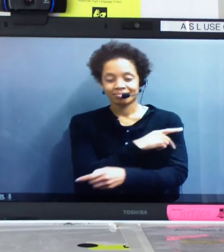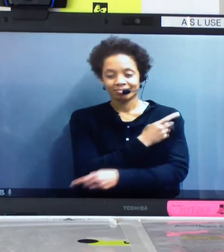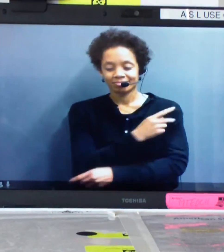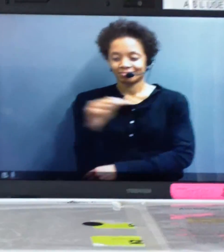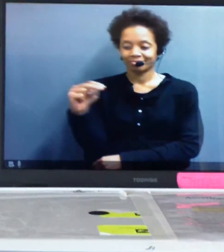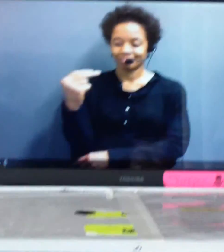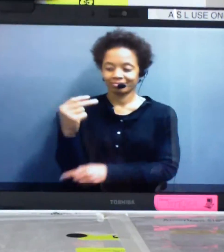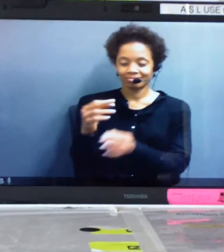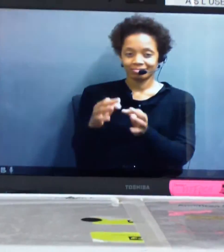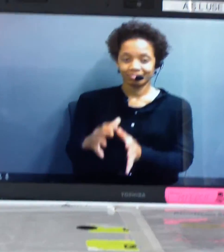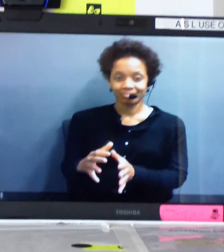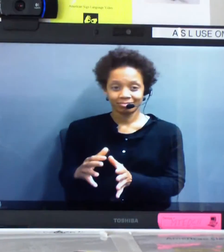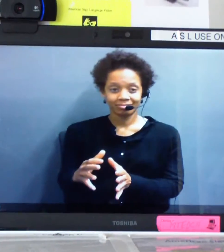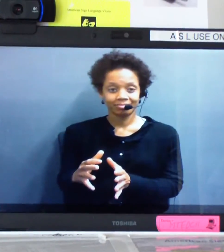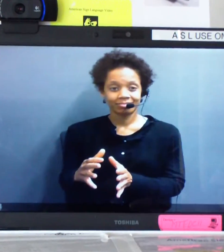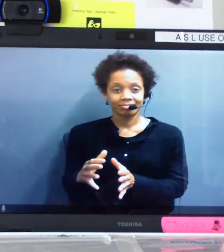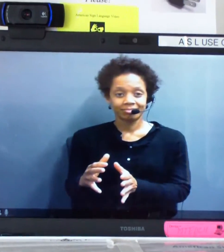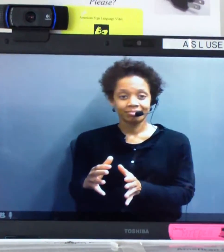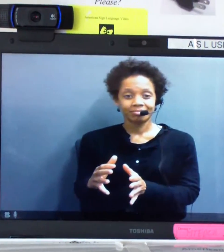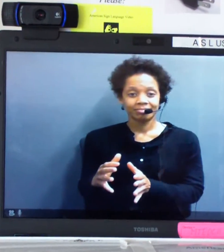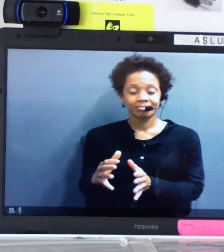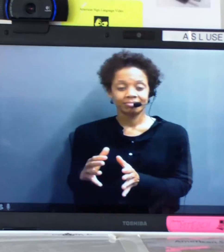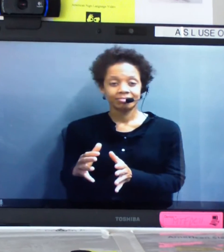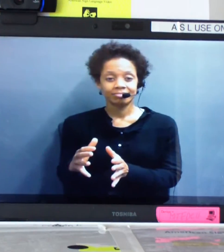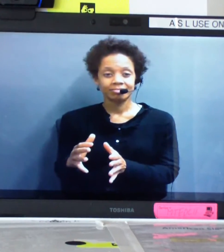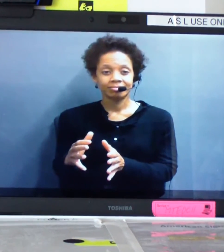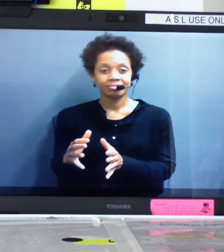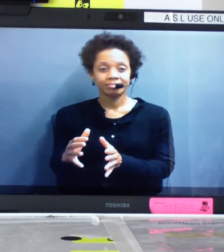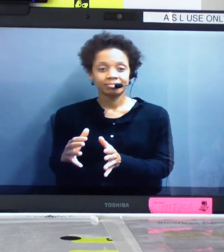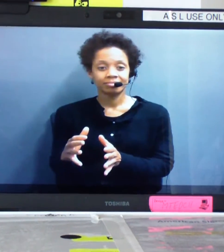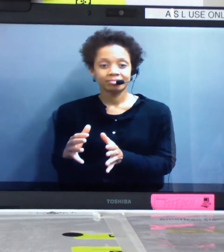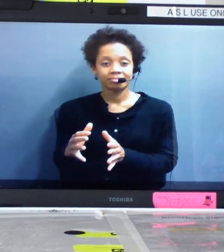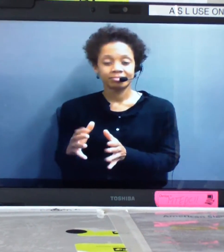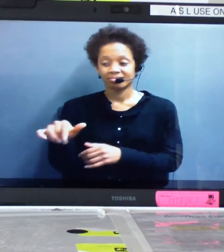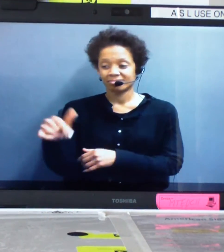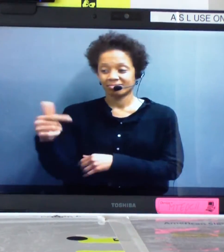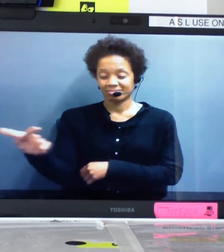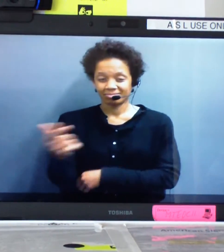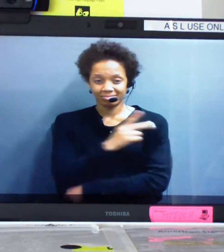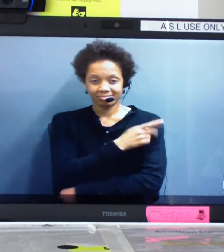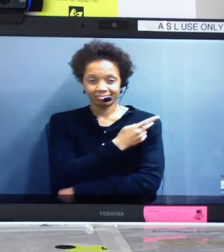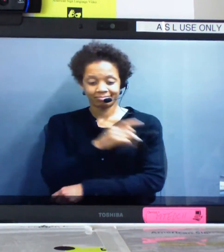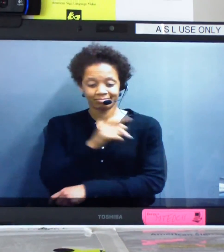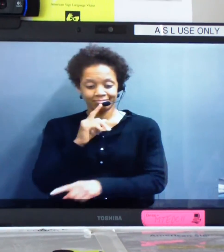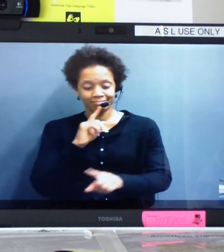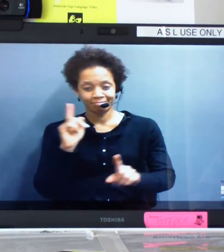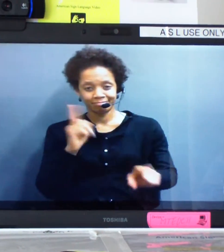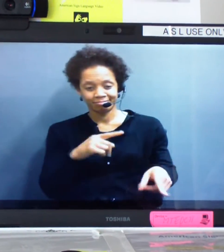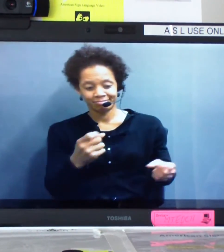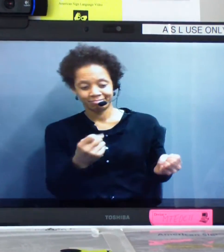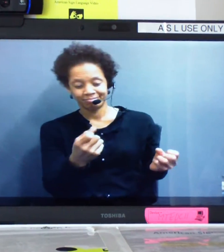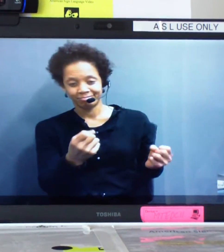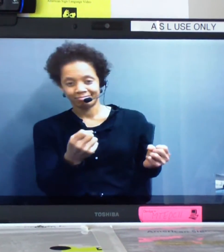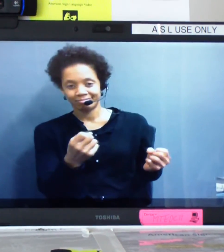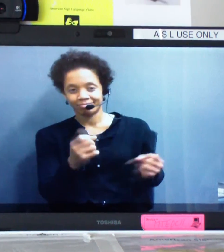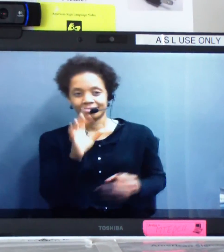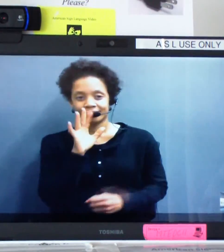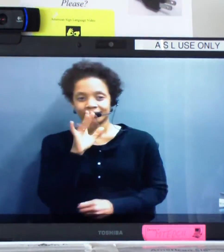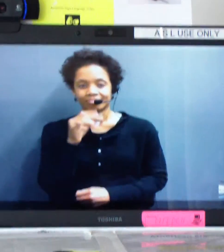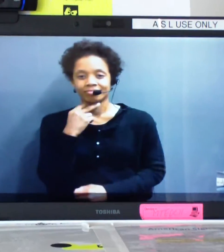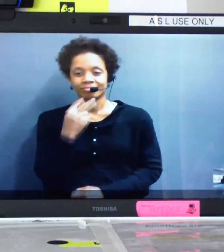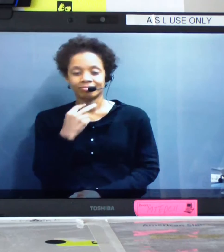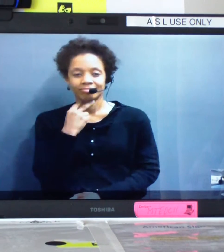then when the patient answers your question, the interpreter will speak out loud,